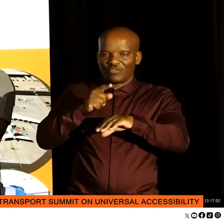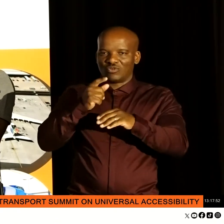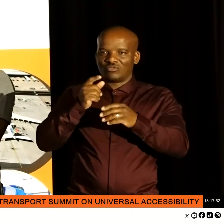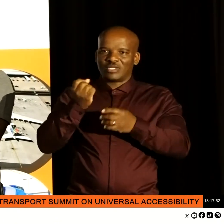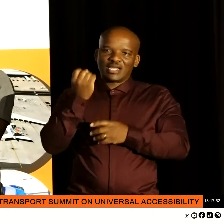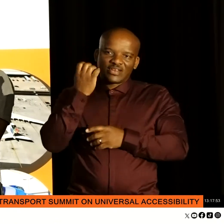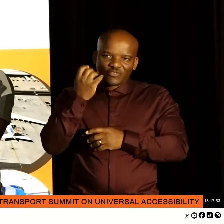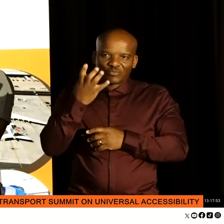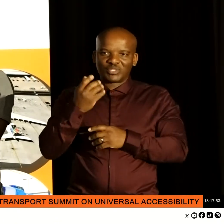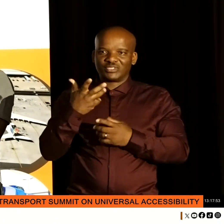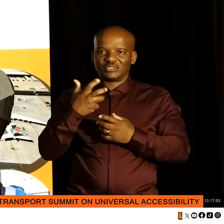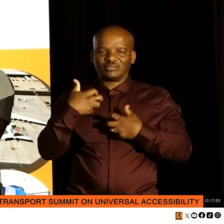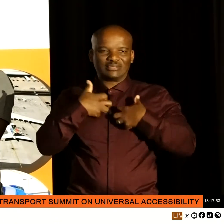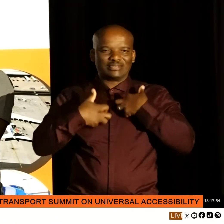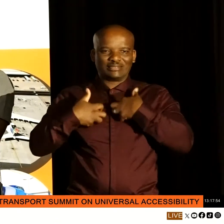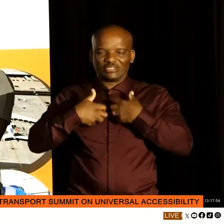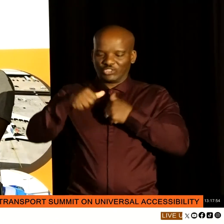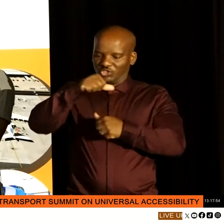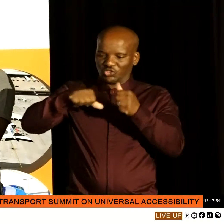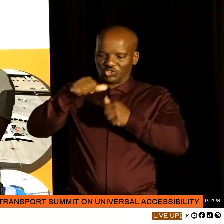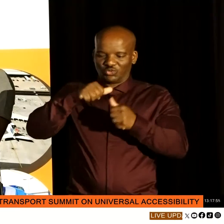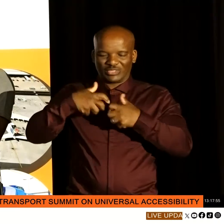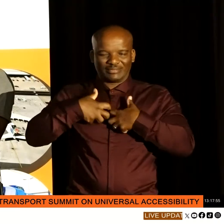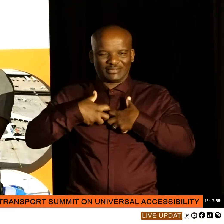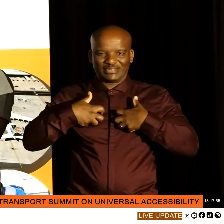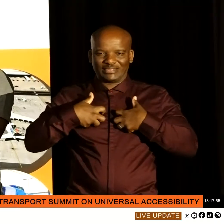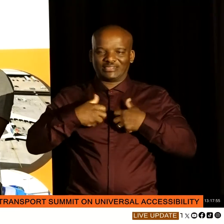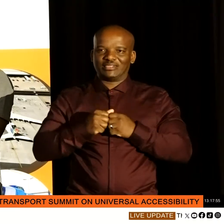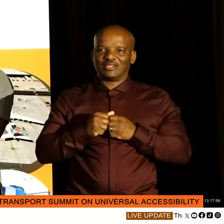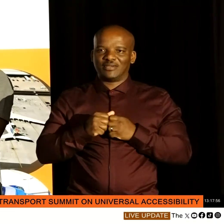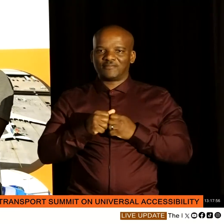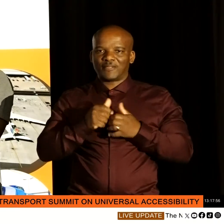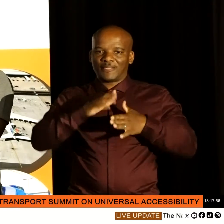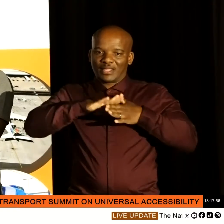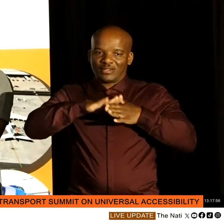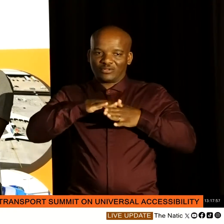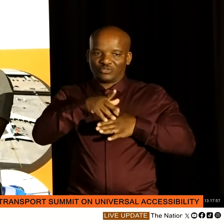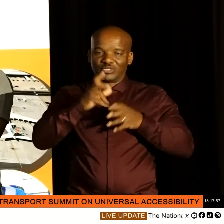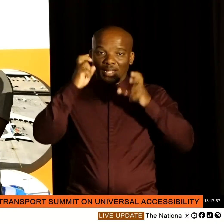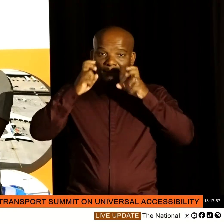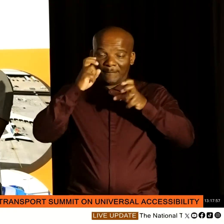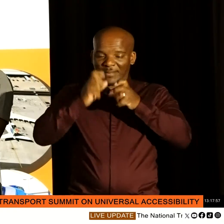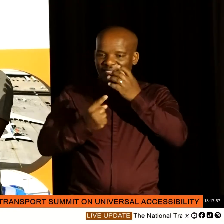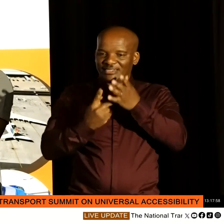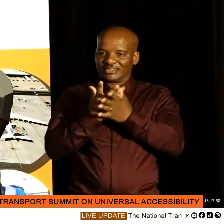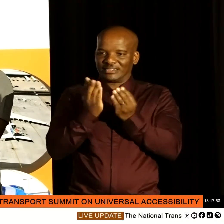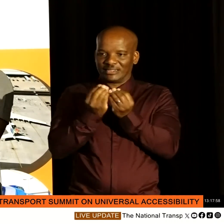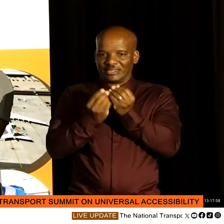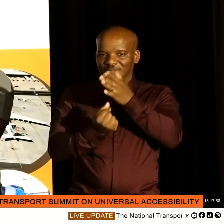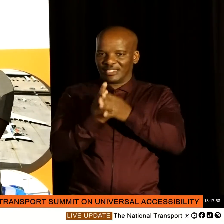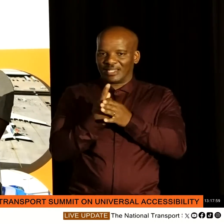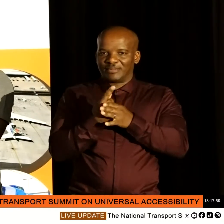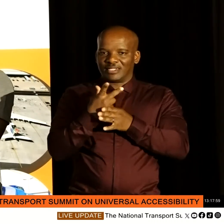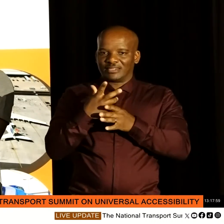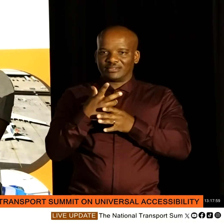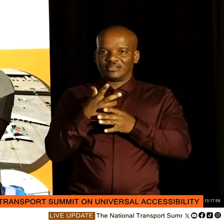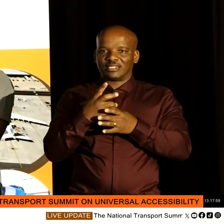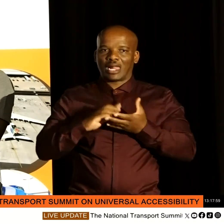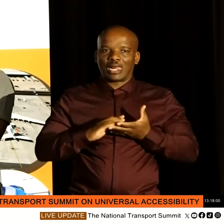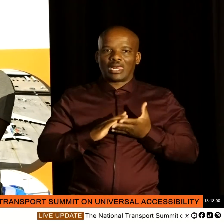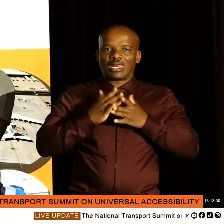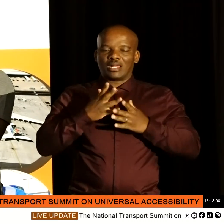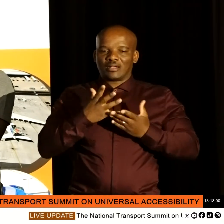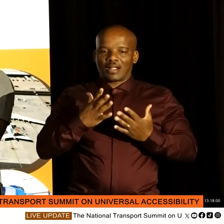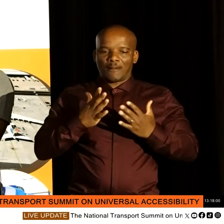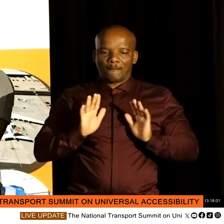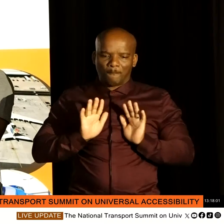levels of anxiety in social situations. Because of an incident in the bus, he became overwhelmed when a fellow learner pushed